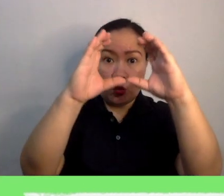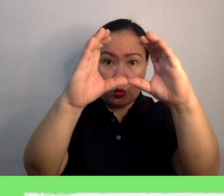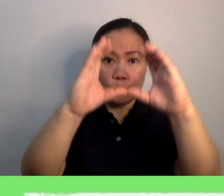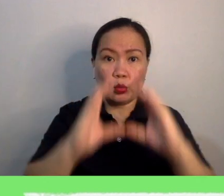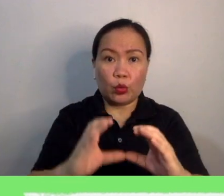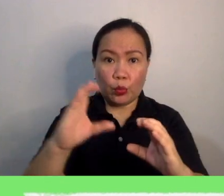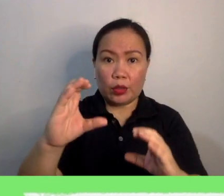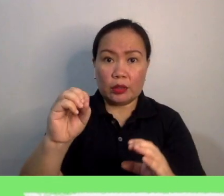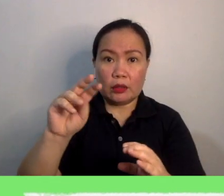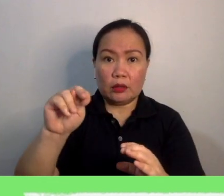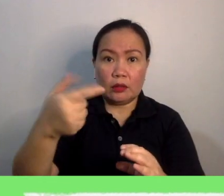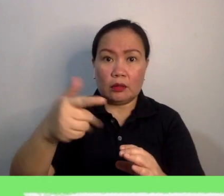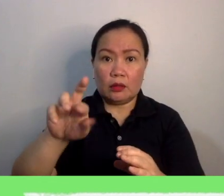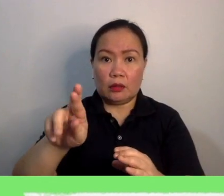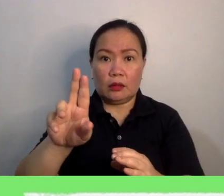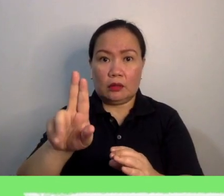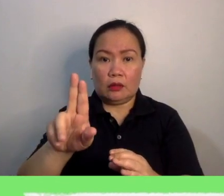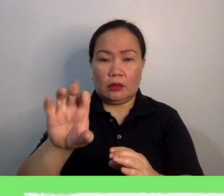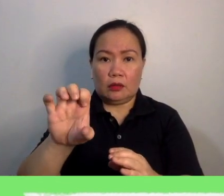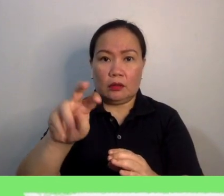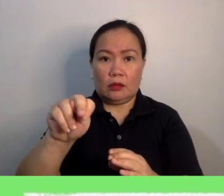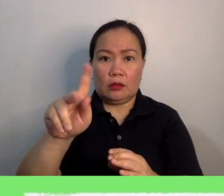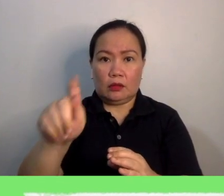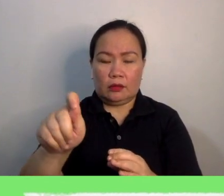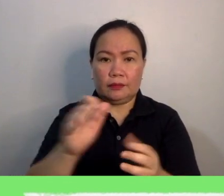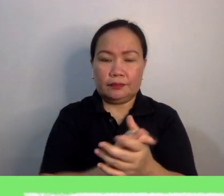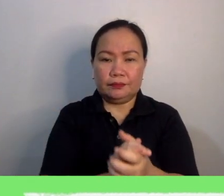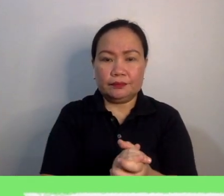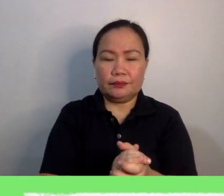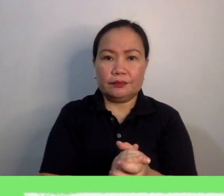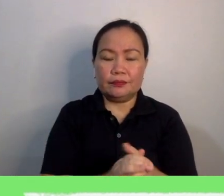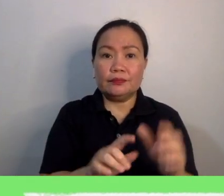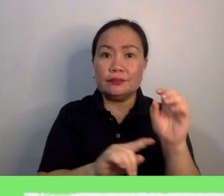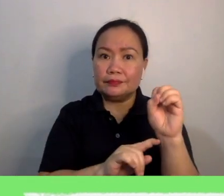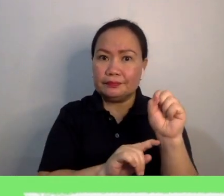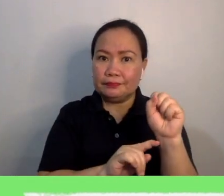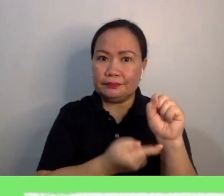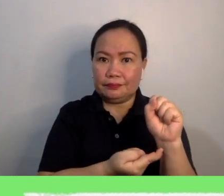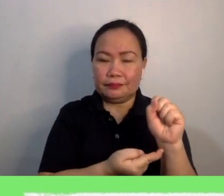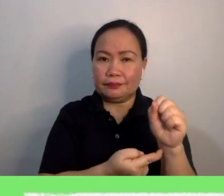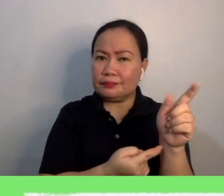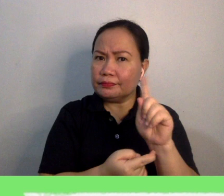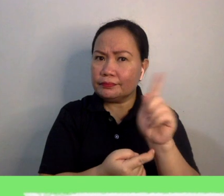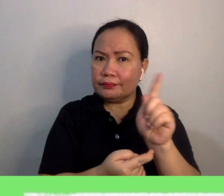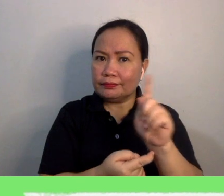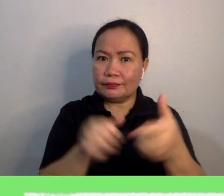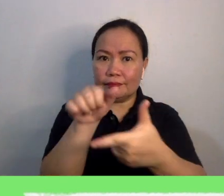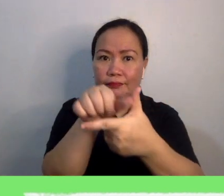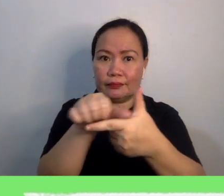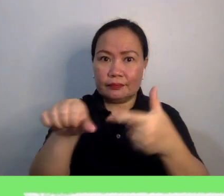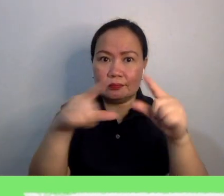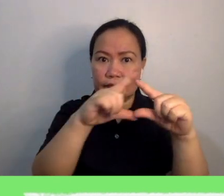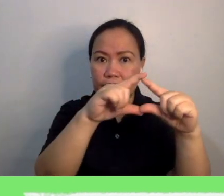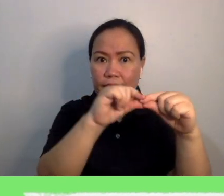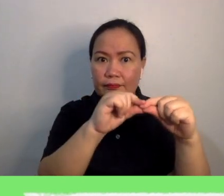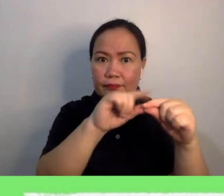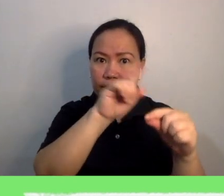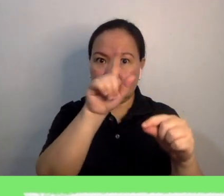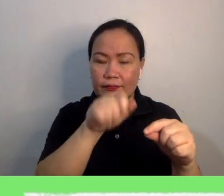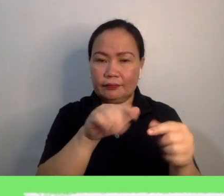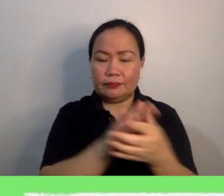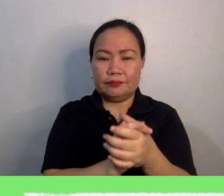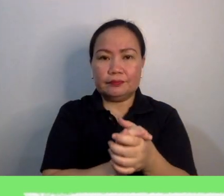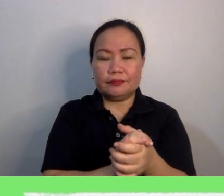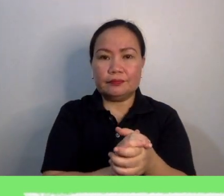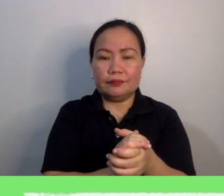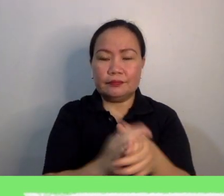po natin ito. So, let's start. What is an angle pair? So,